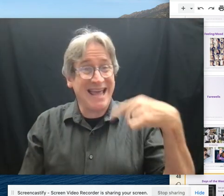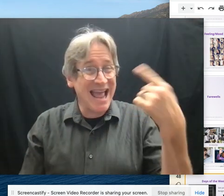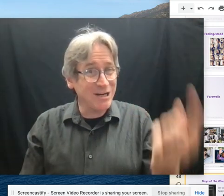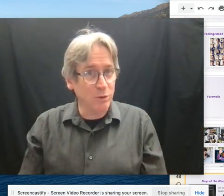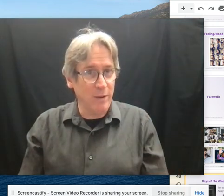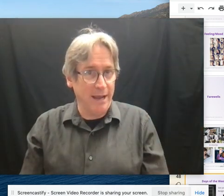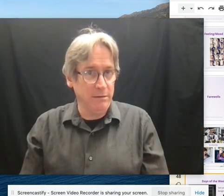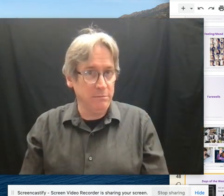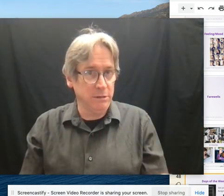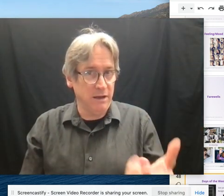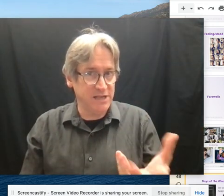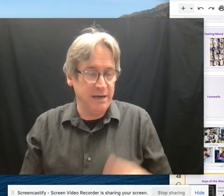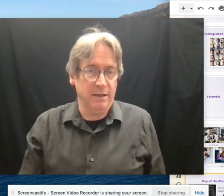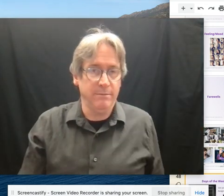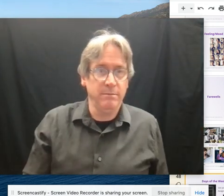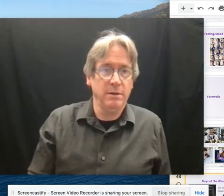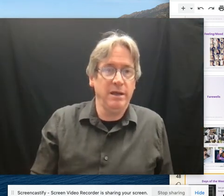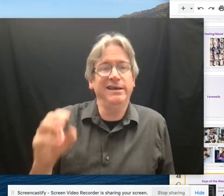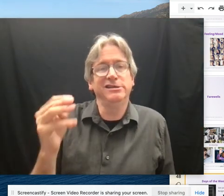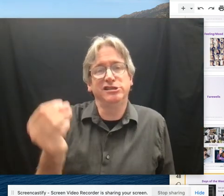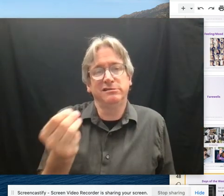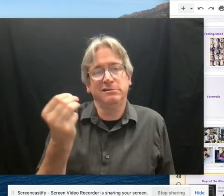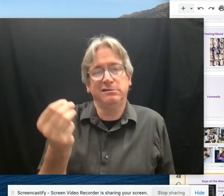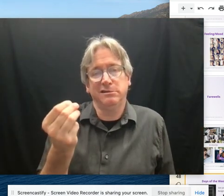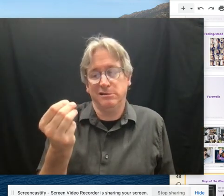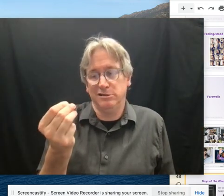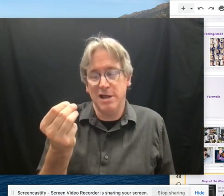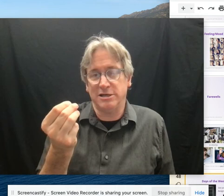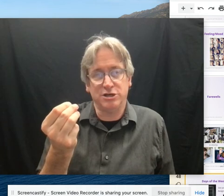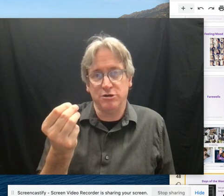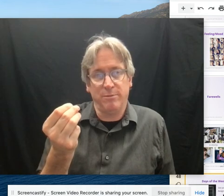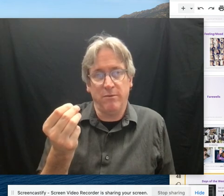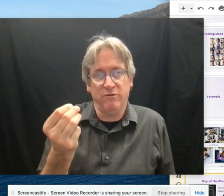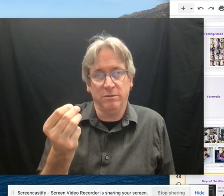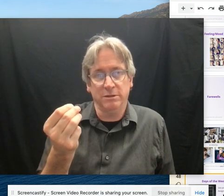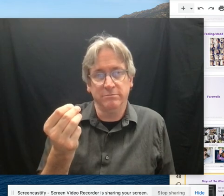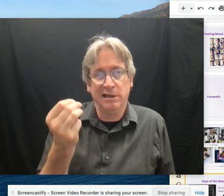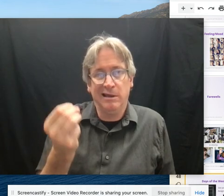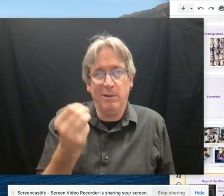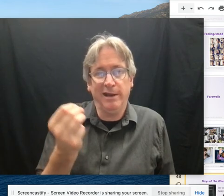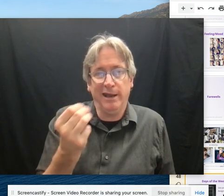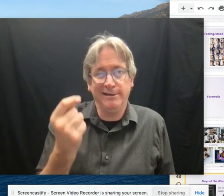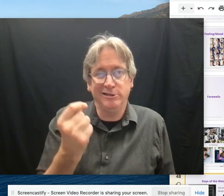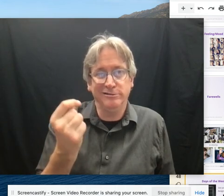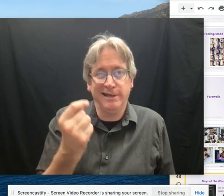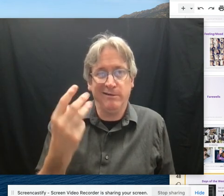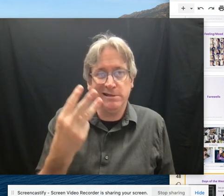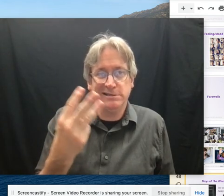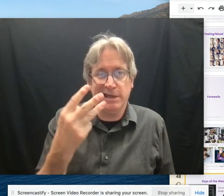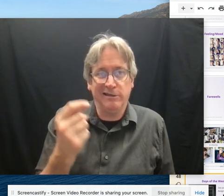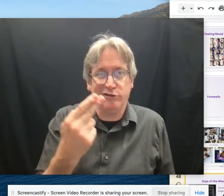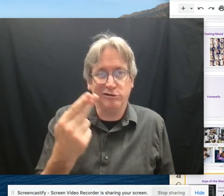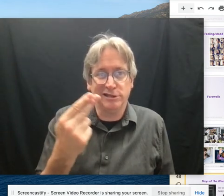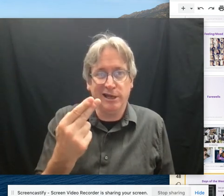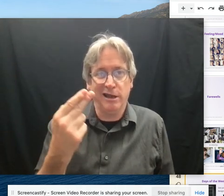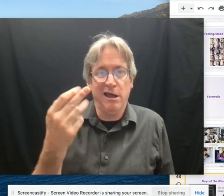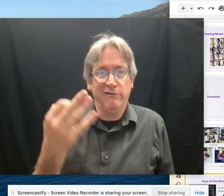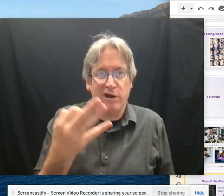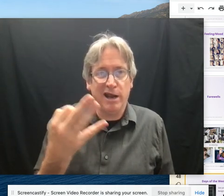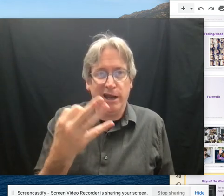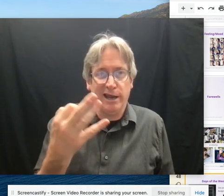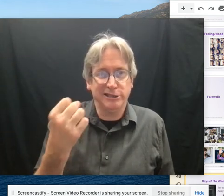The casual way of signing them is not to turn the palm forward. Monday, Tuesday, Wednesday,